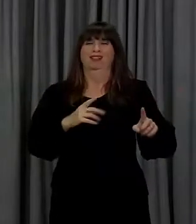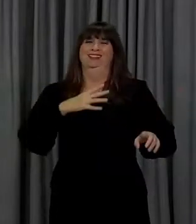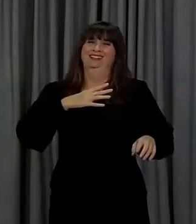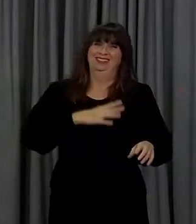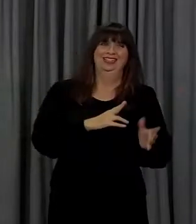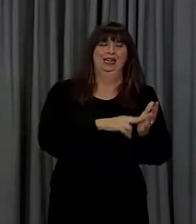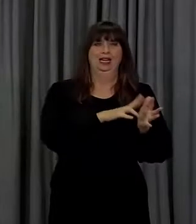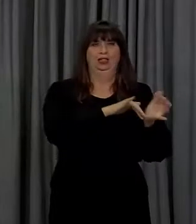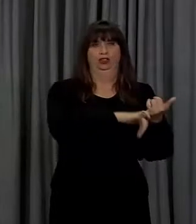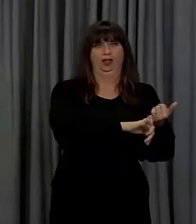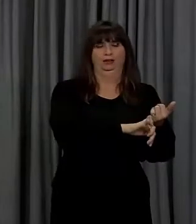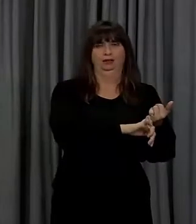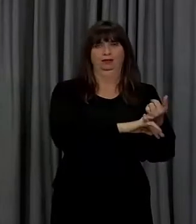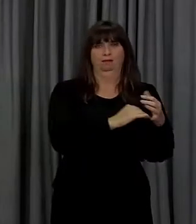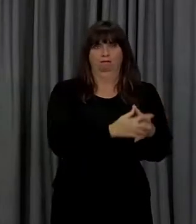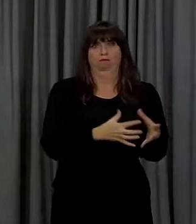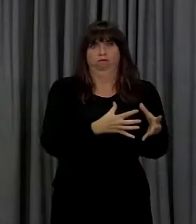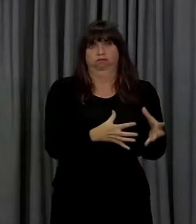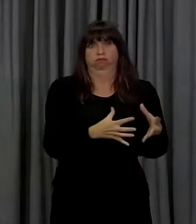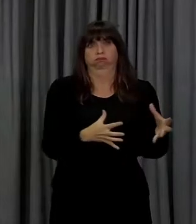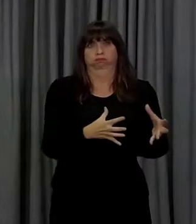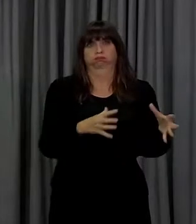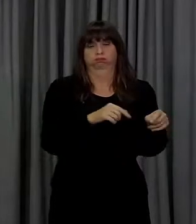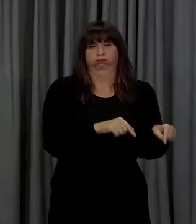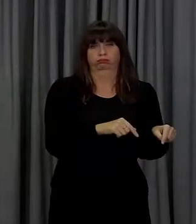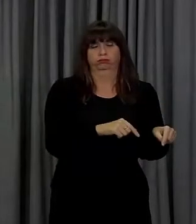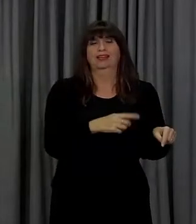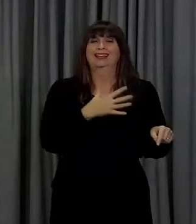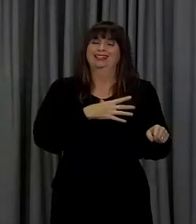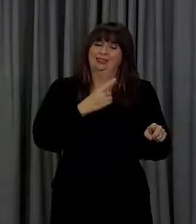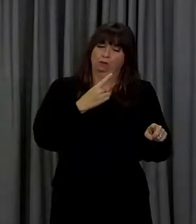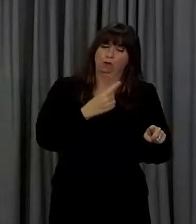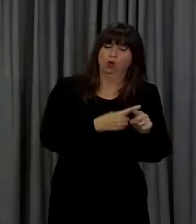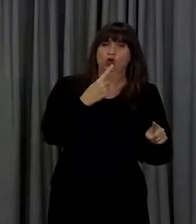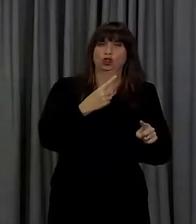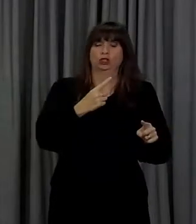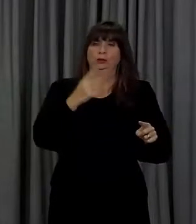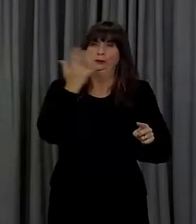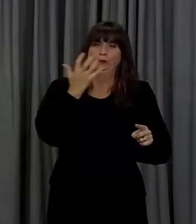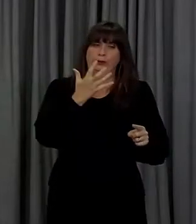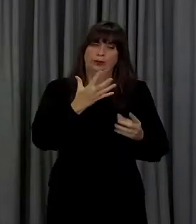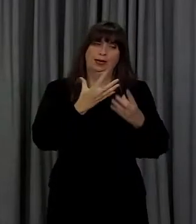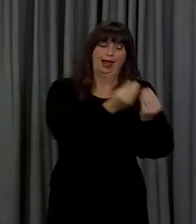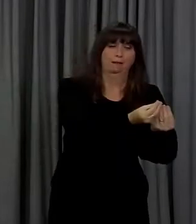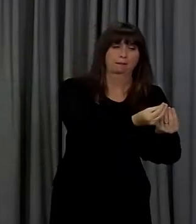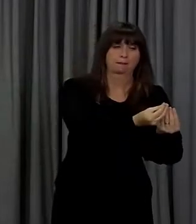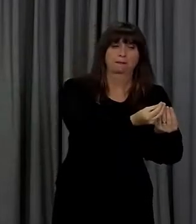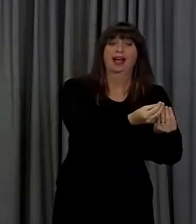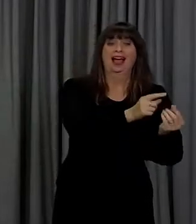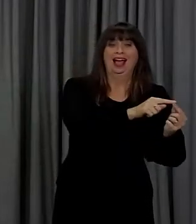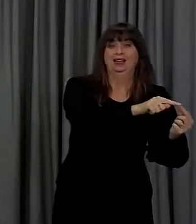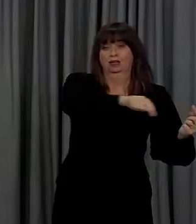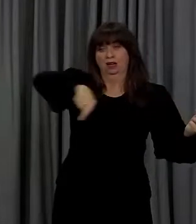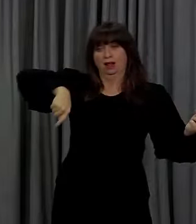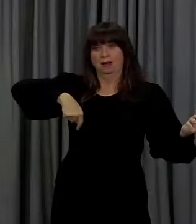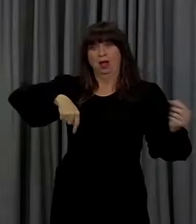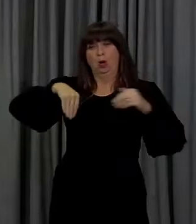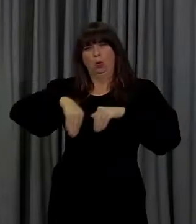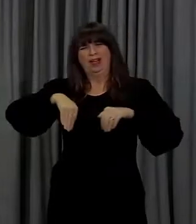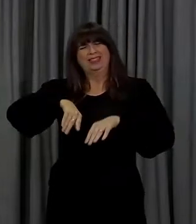The key thing for me is to make sure that we get to the urgent people as soon as we can, and to get to the longest waiters. And that's